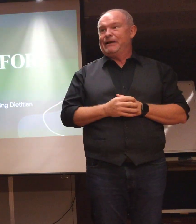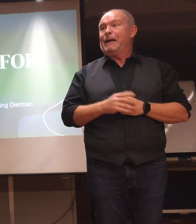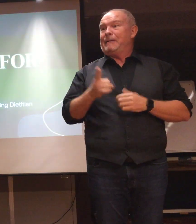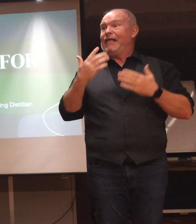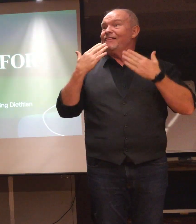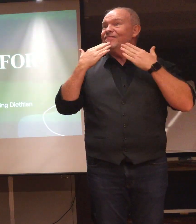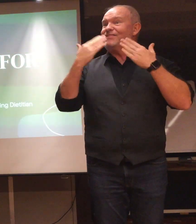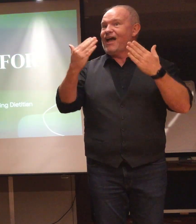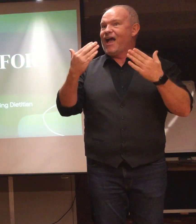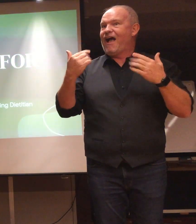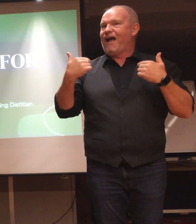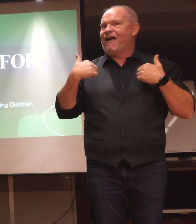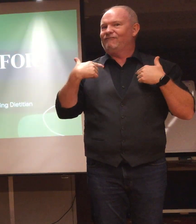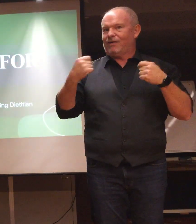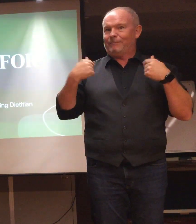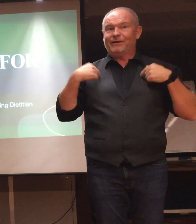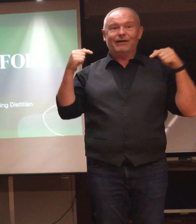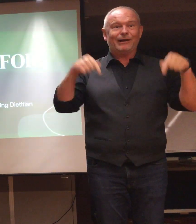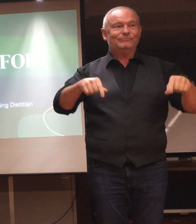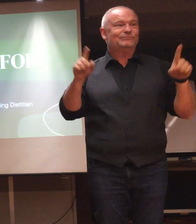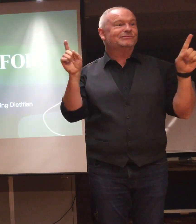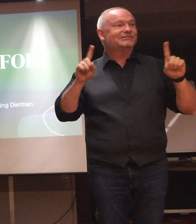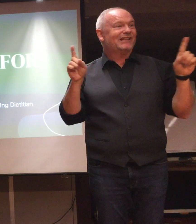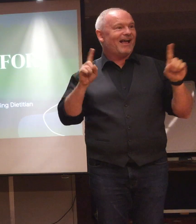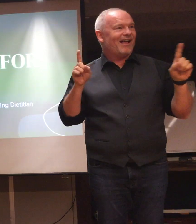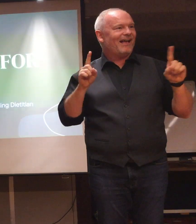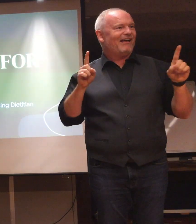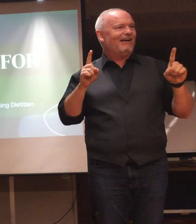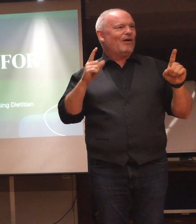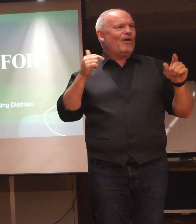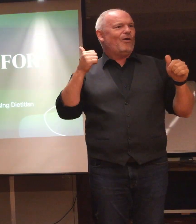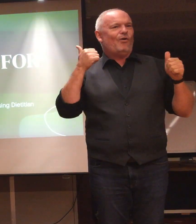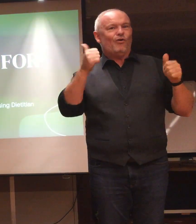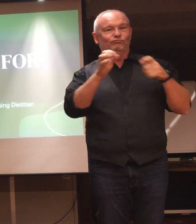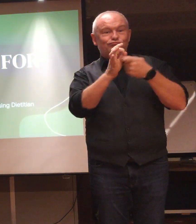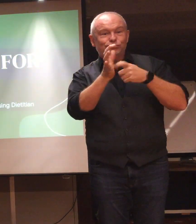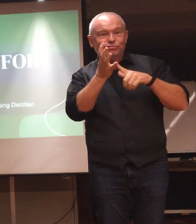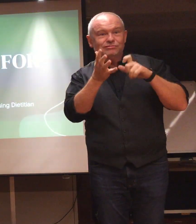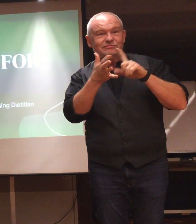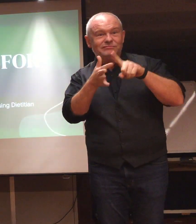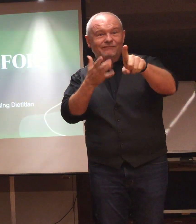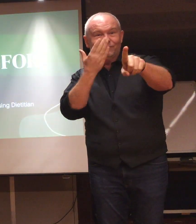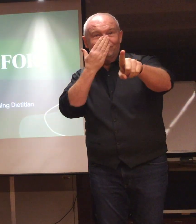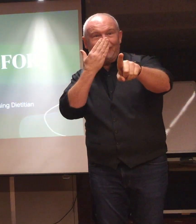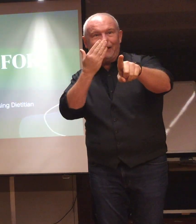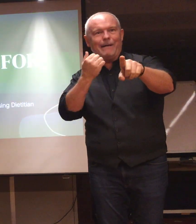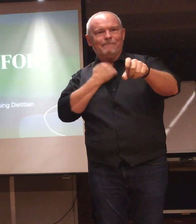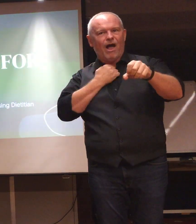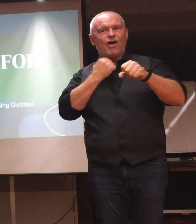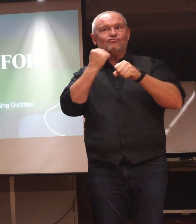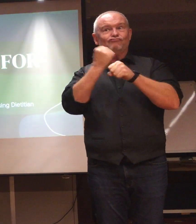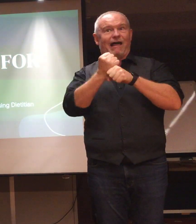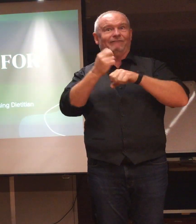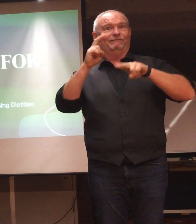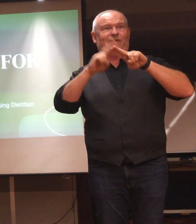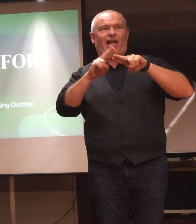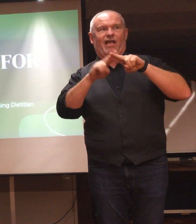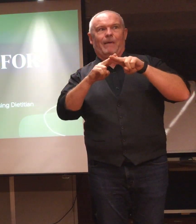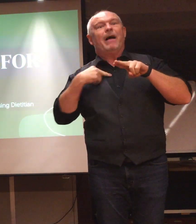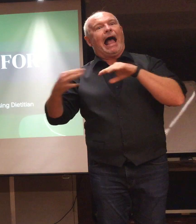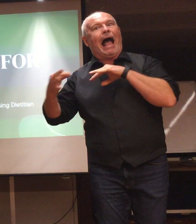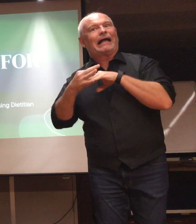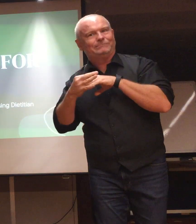But thanks so much for having me here today. The lovely Bruce at the front here, who is my grandfather,